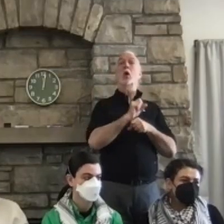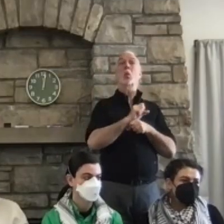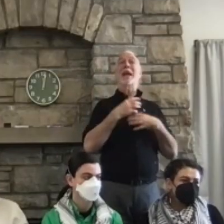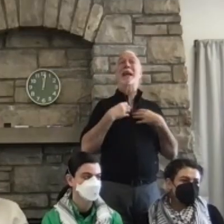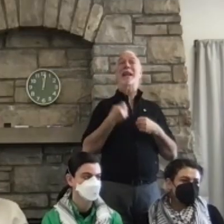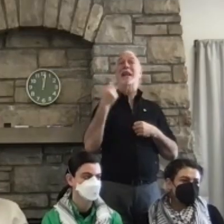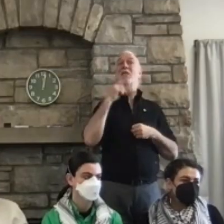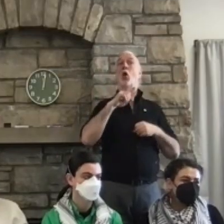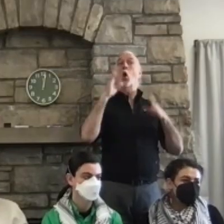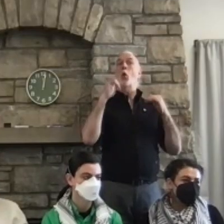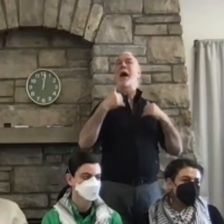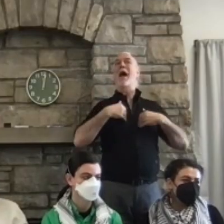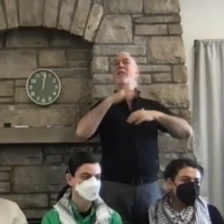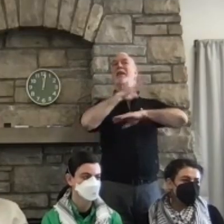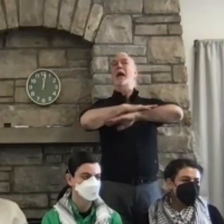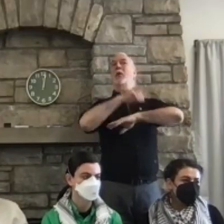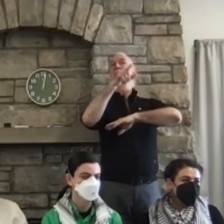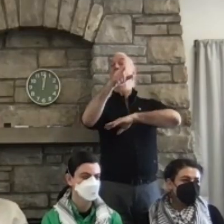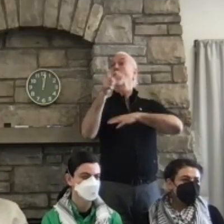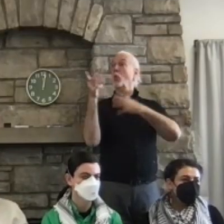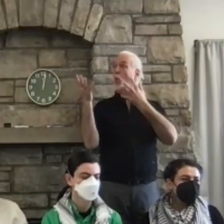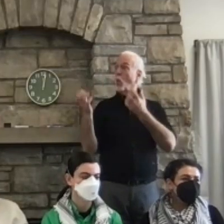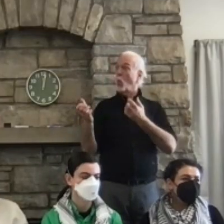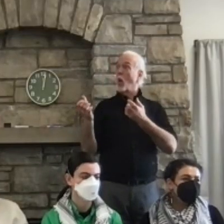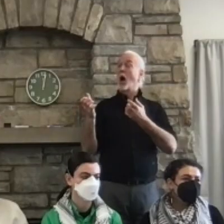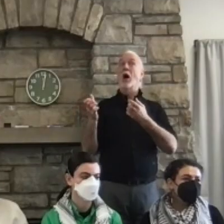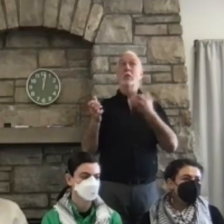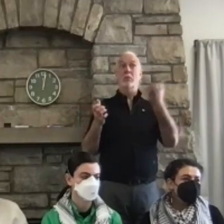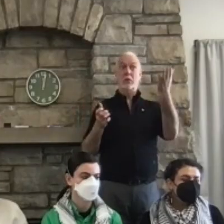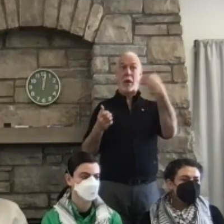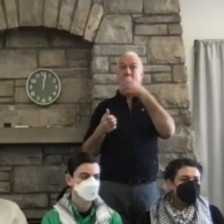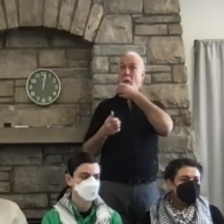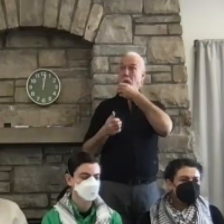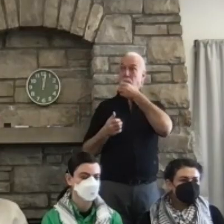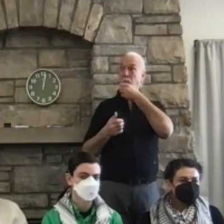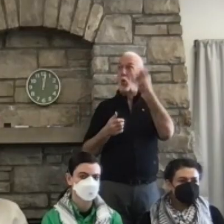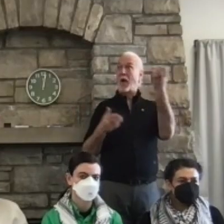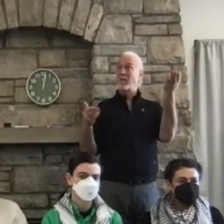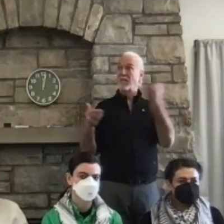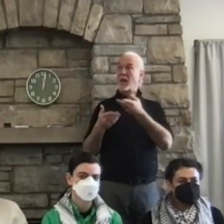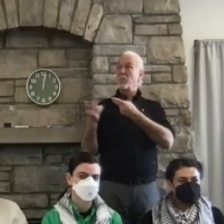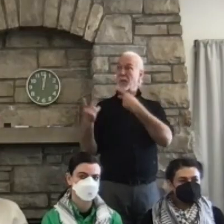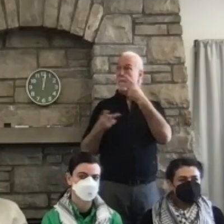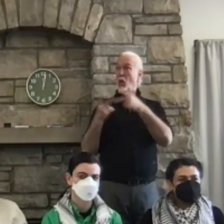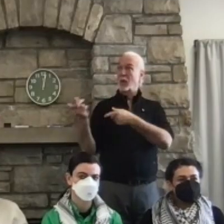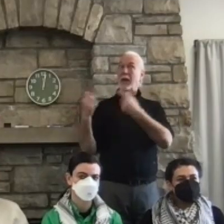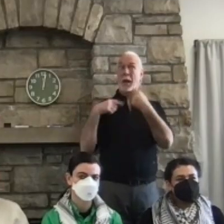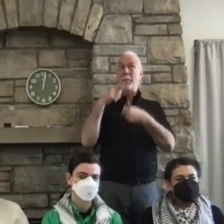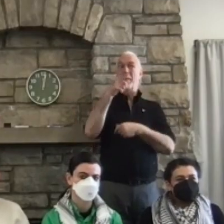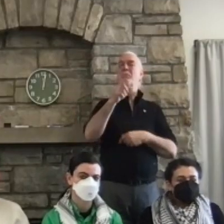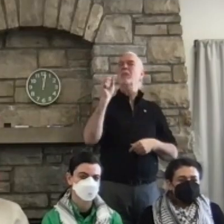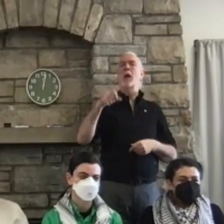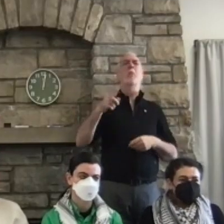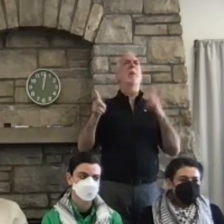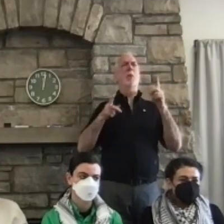little table over there. If you'd like, you want to get on the mic or just invite people to come back to there?